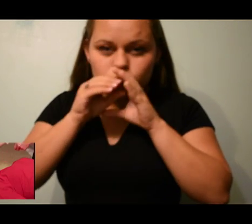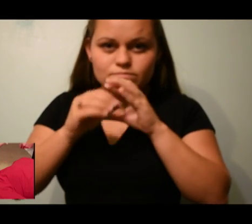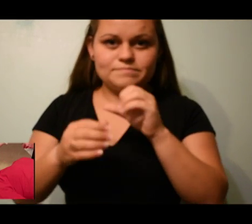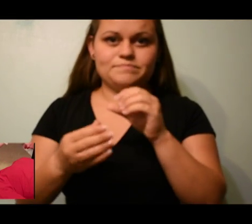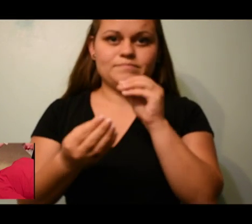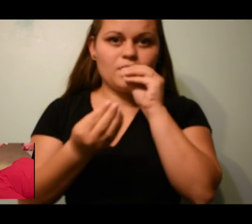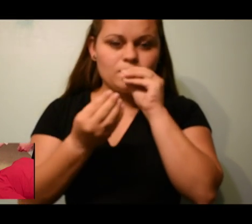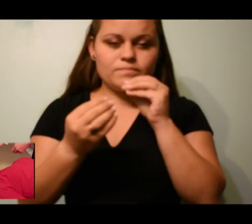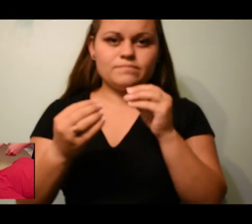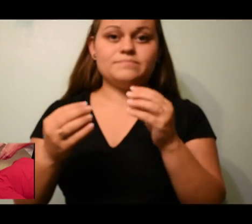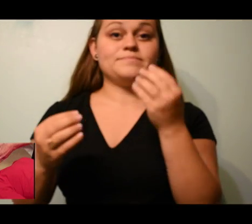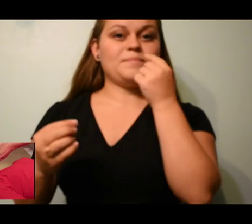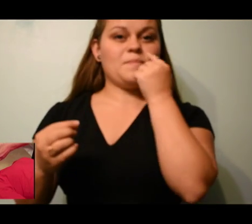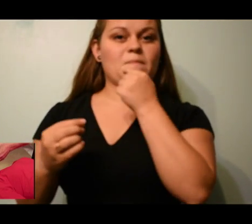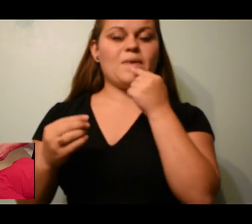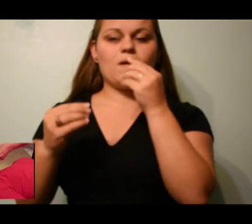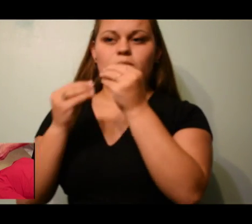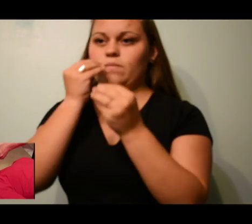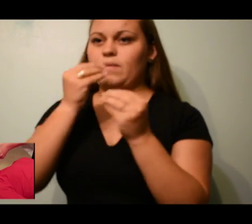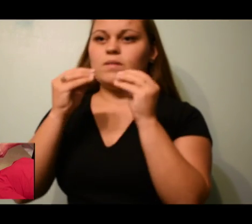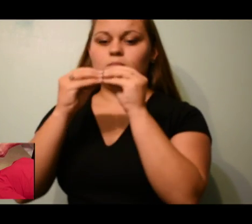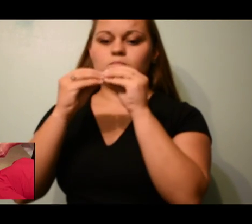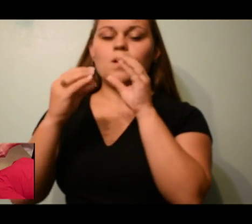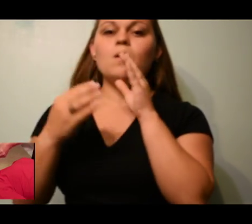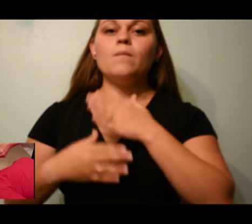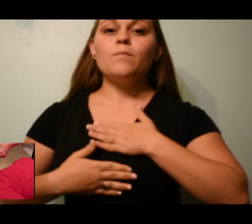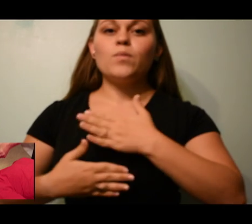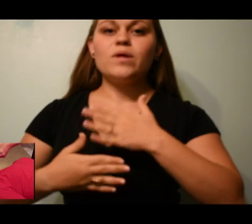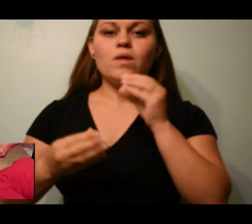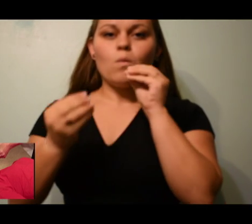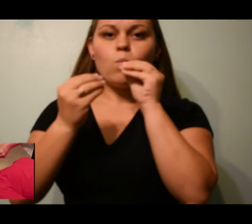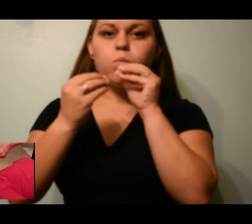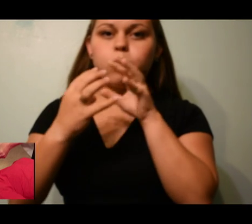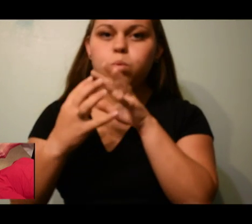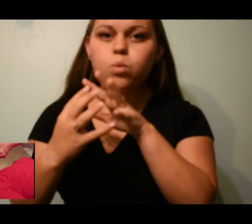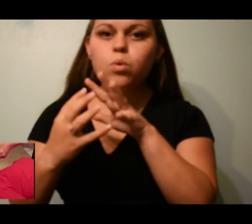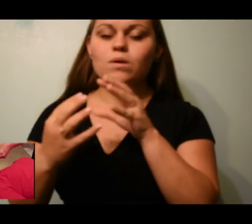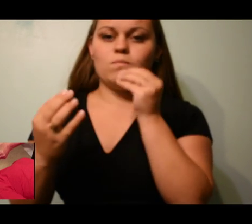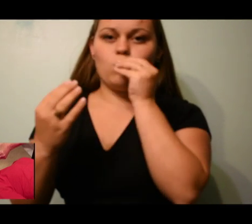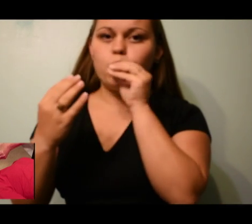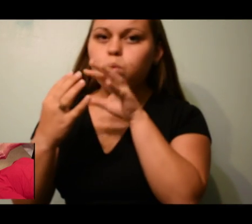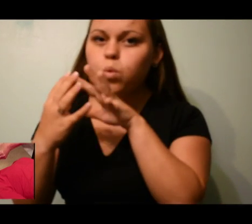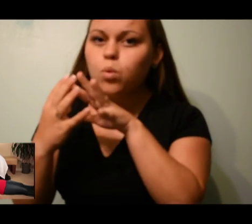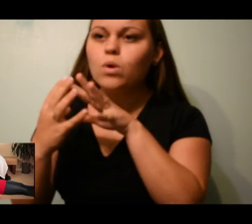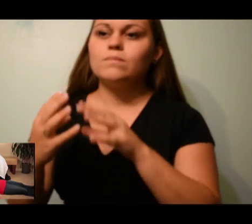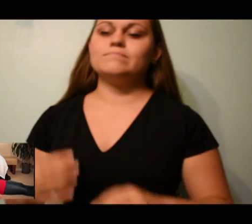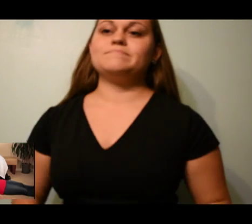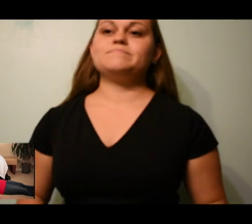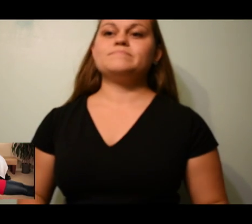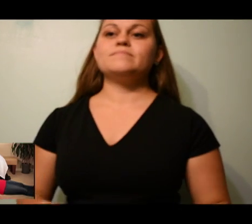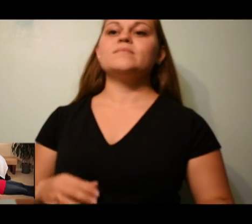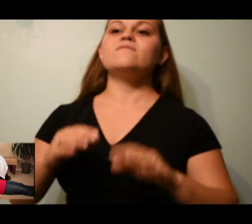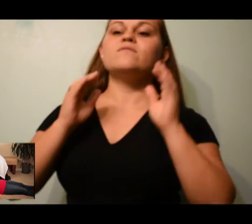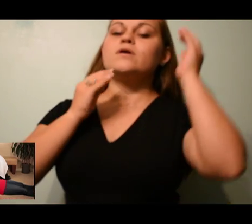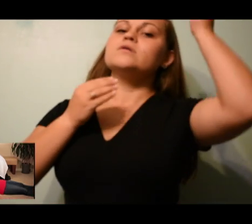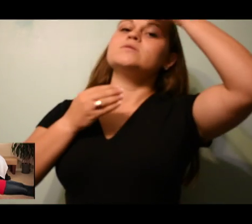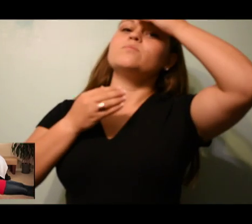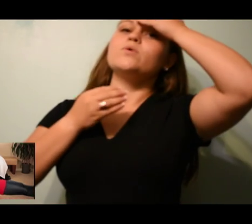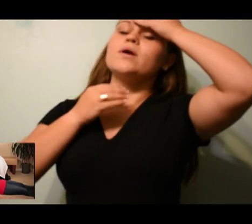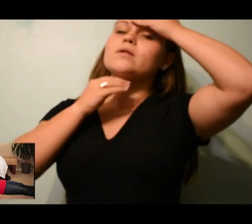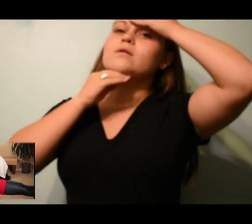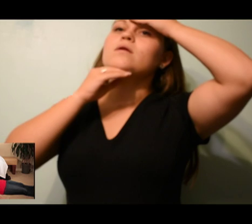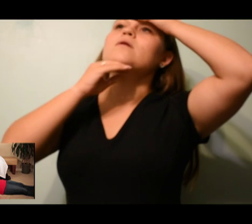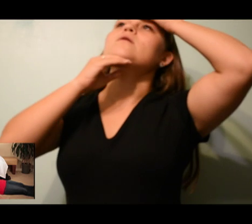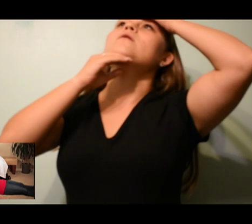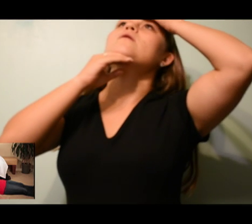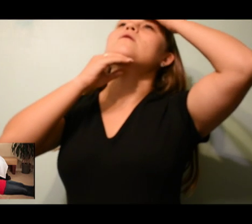other hand, lift the victim's chin. This position opens the airway. Pinch the nose closed